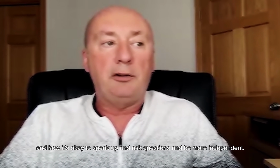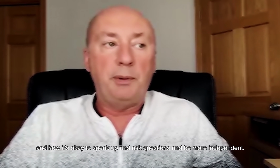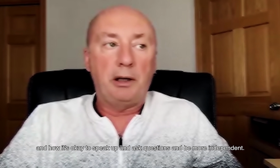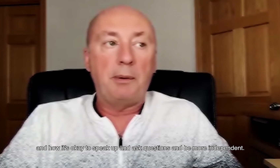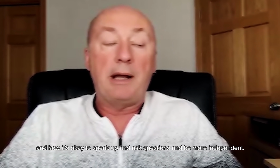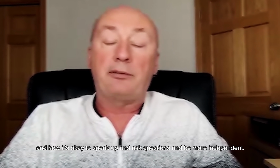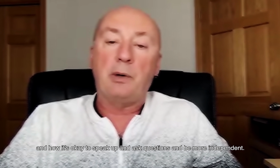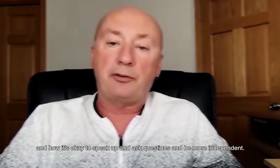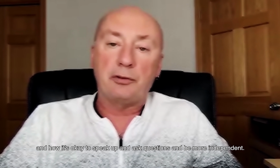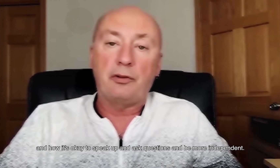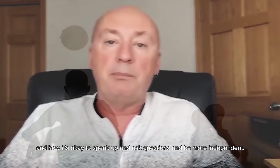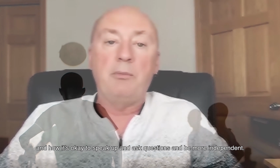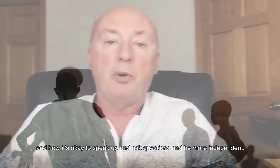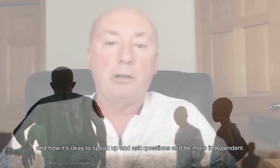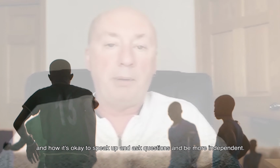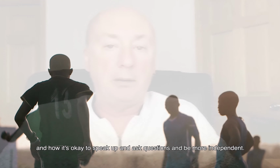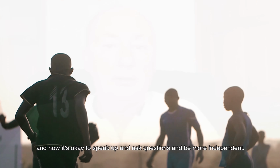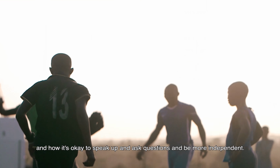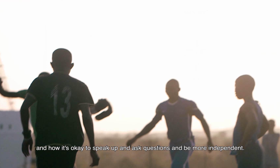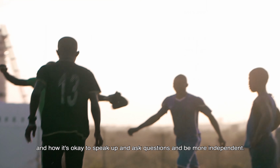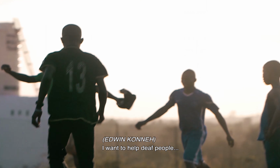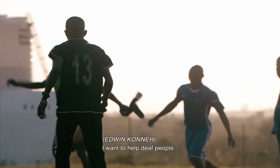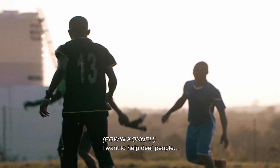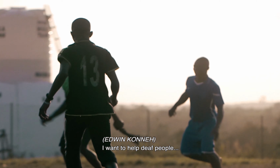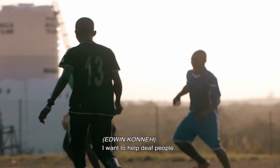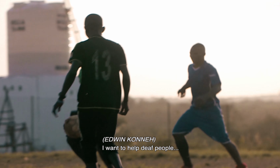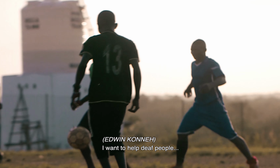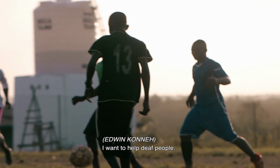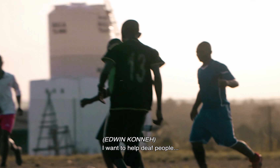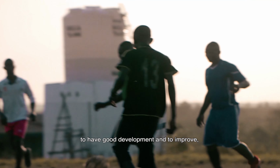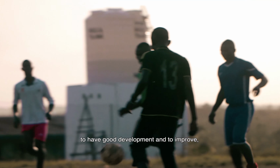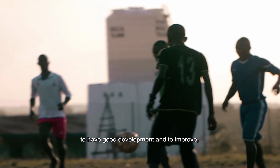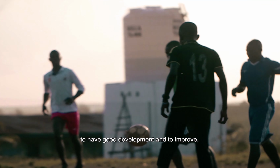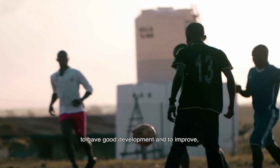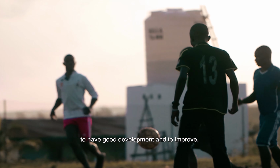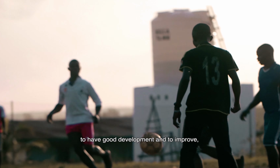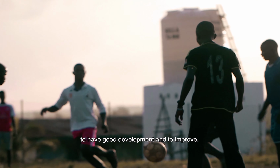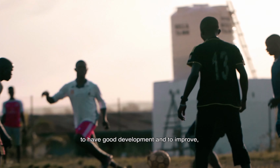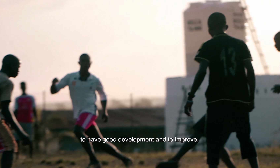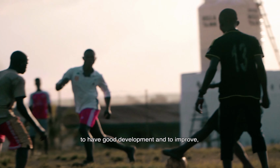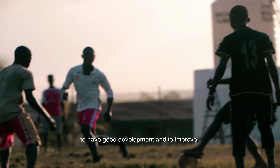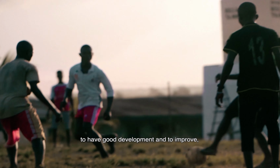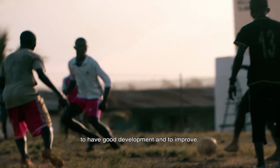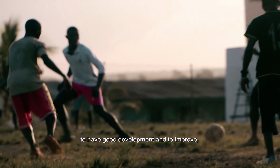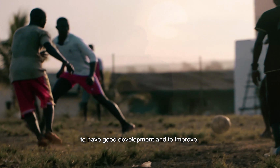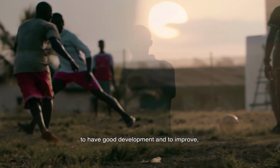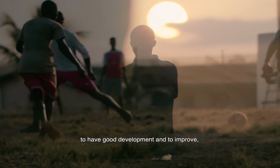okay to speak up and ask questions and be more independent. I want to help deaf people to have good development and to improve